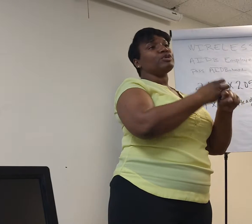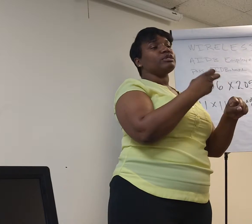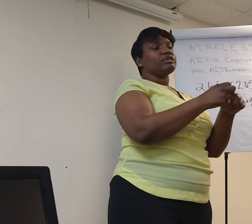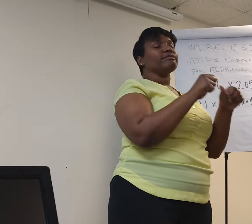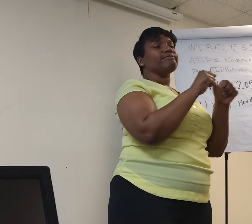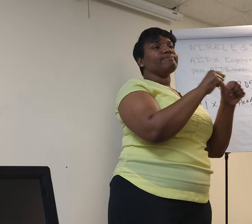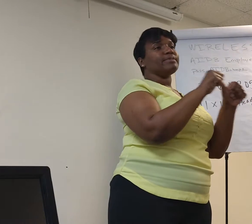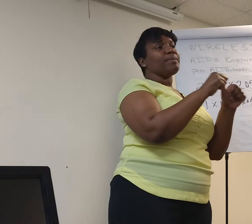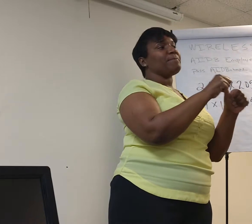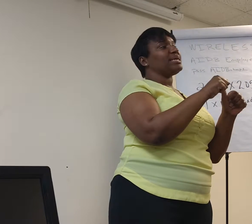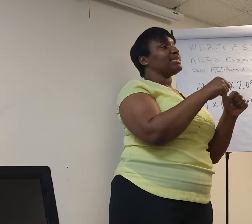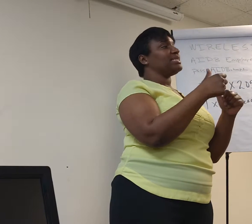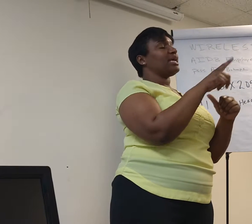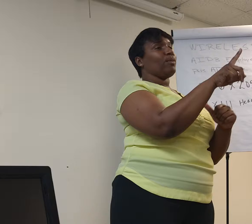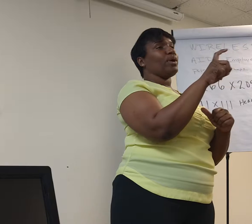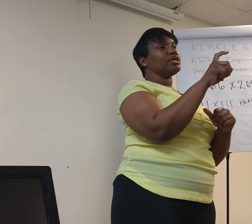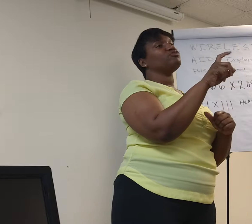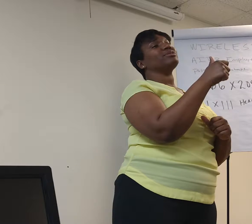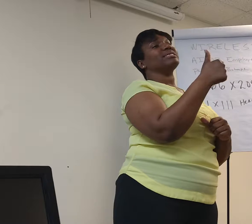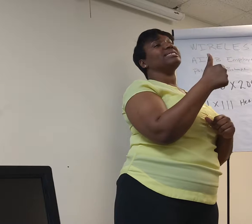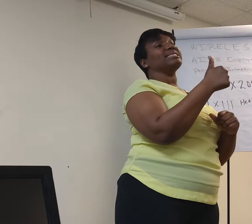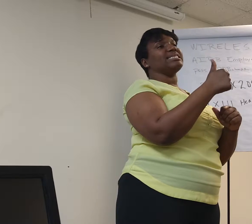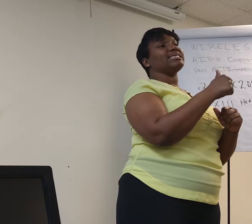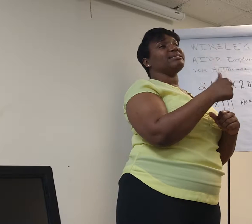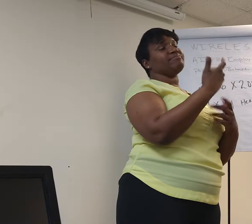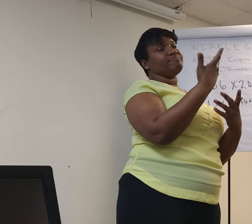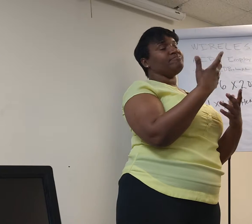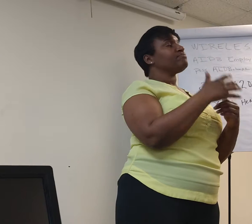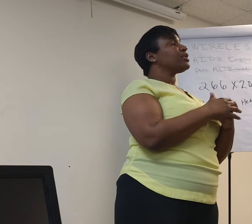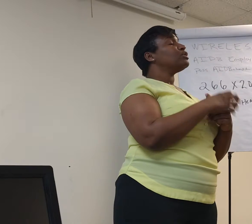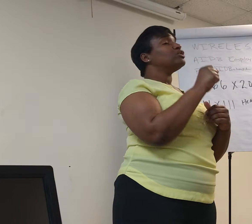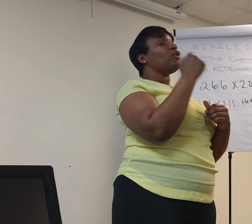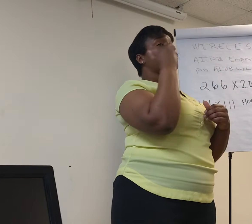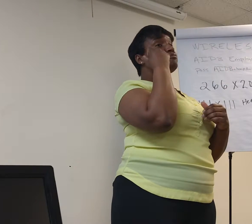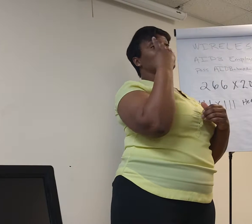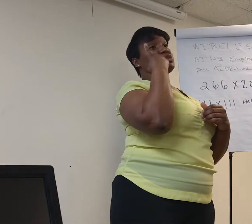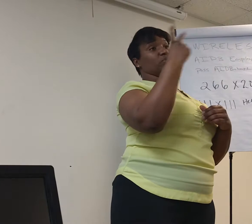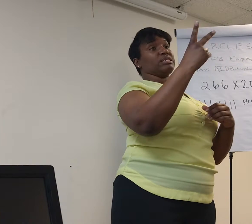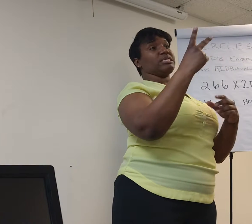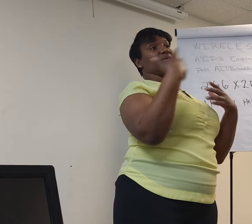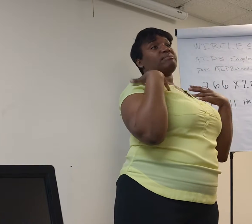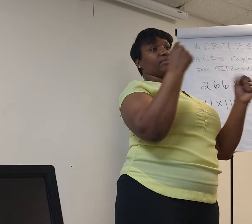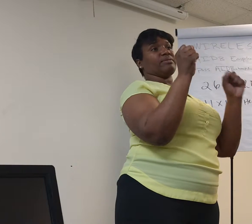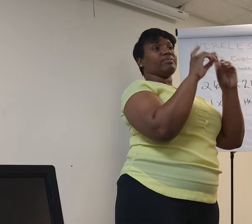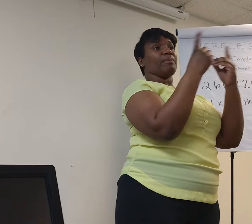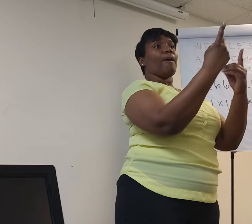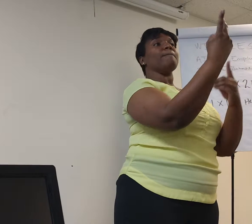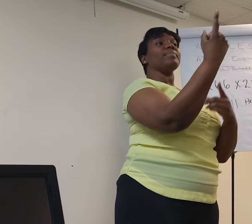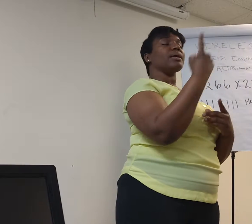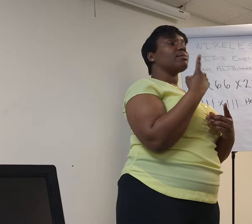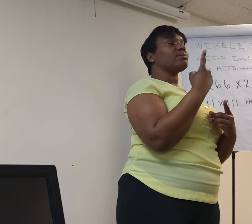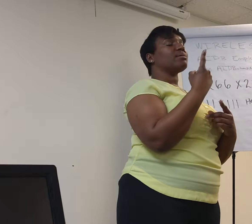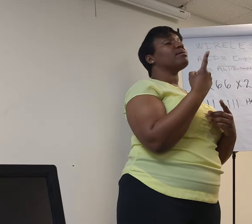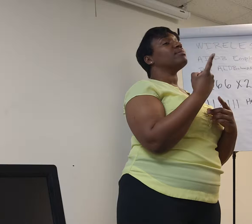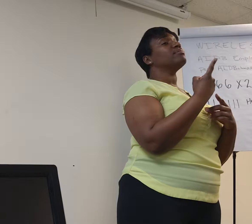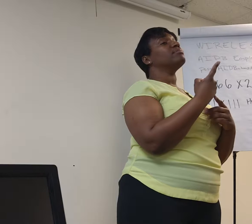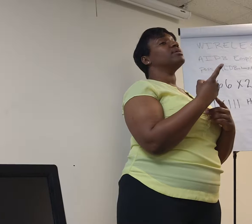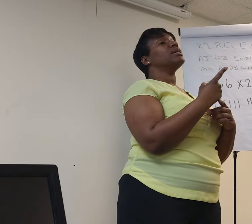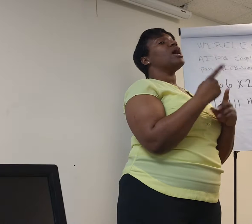comes, somebody needs to go empty that sink of water, okay? Because that's easy points. You don't have to get docked. All right, so